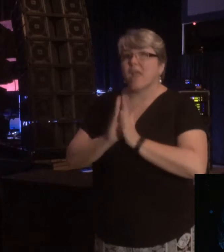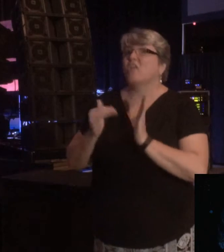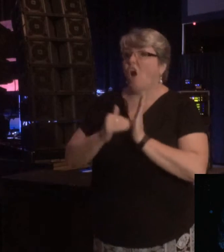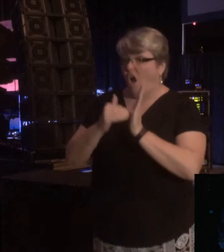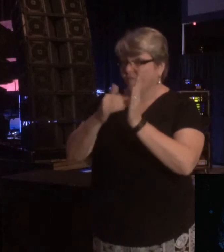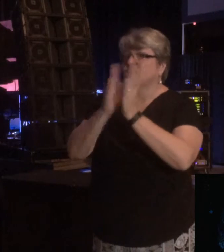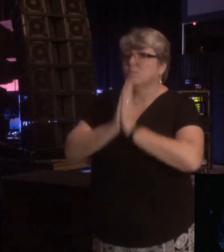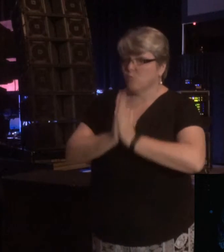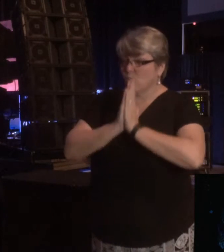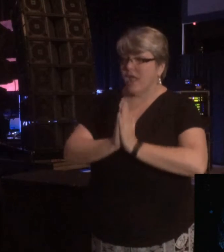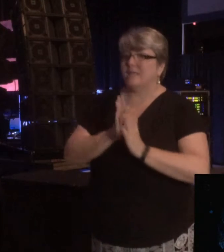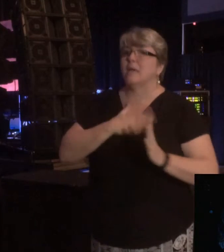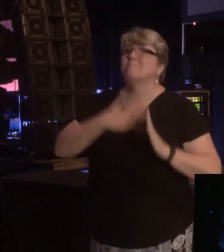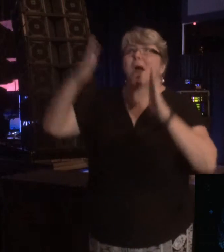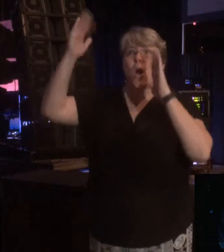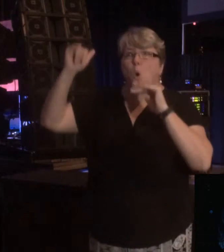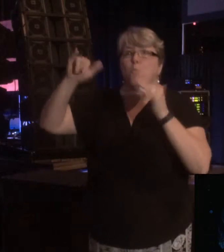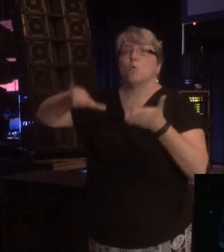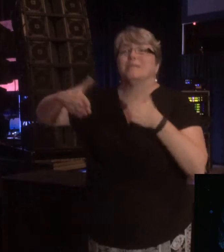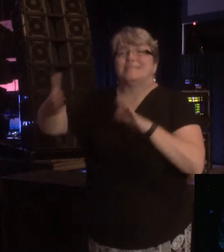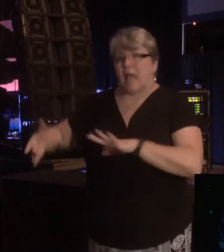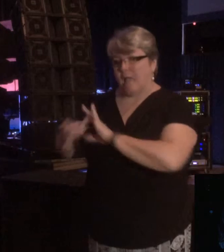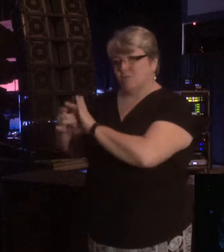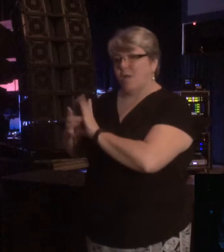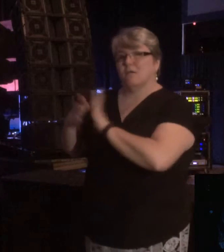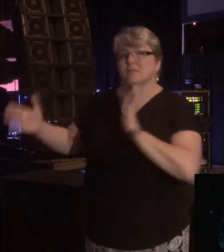someone into marriage. Like that's a bad deal.